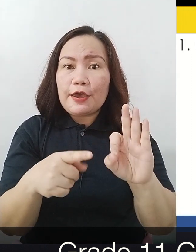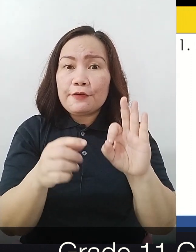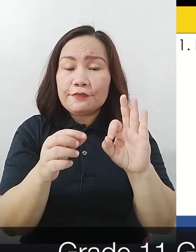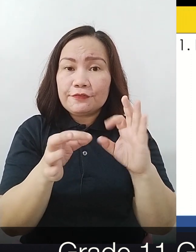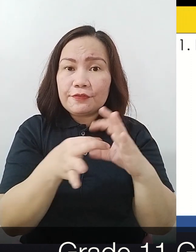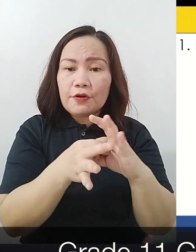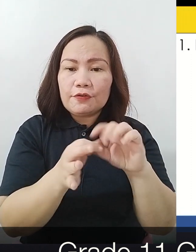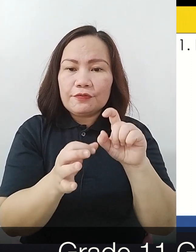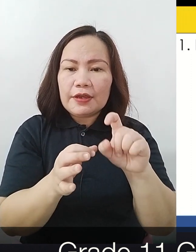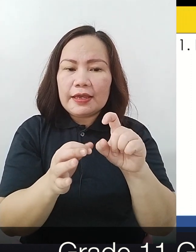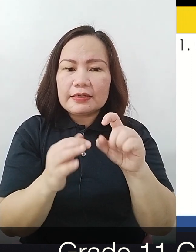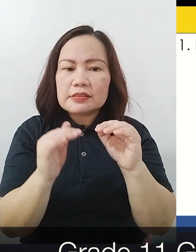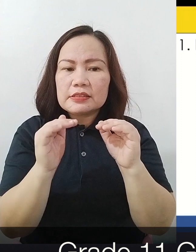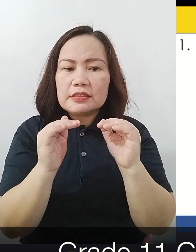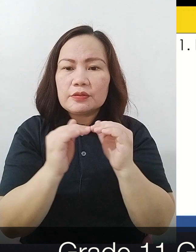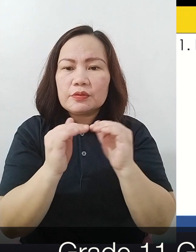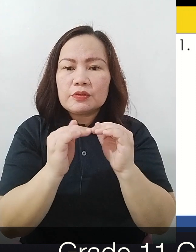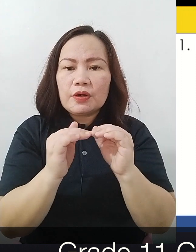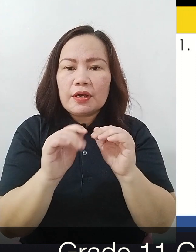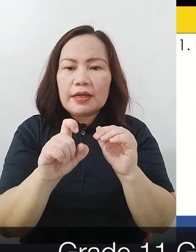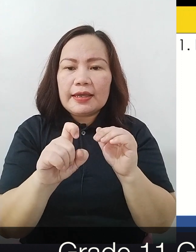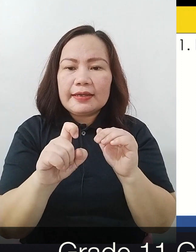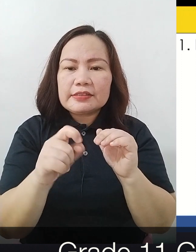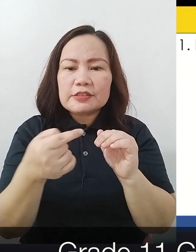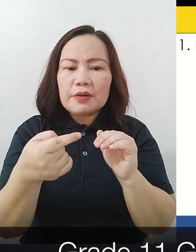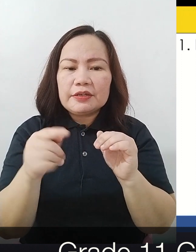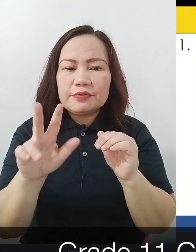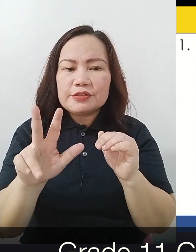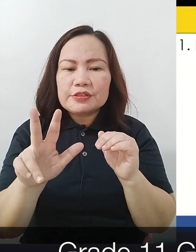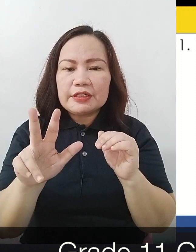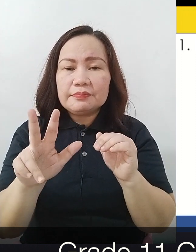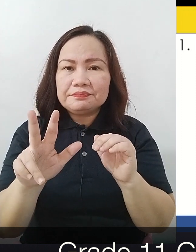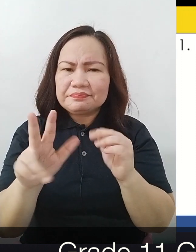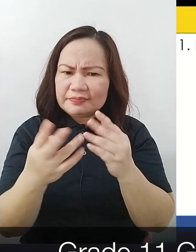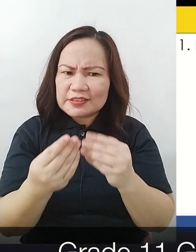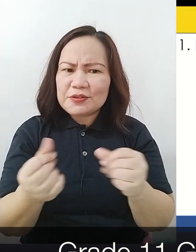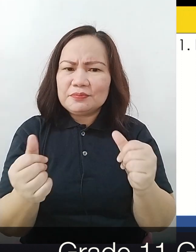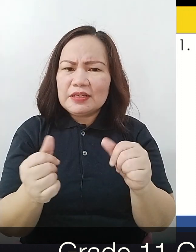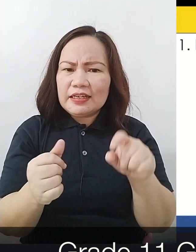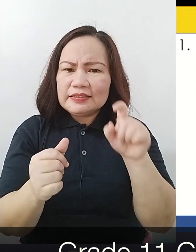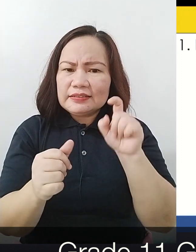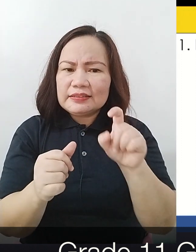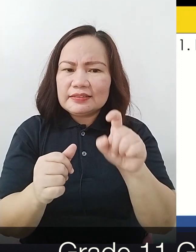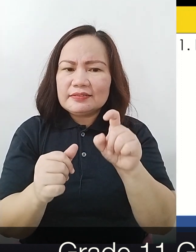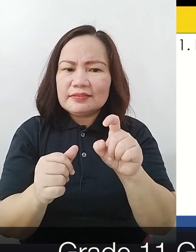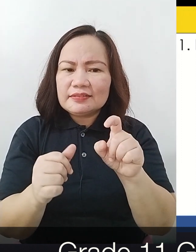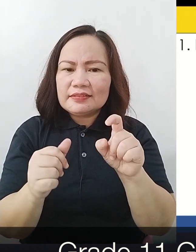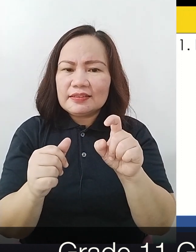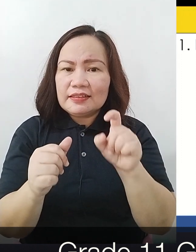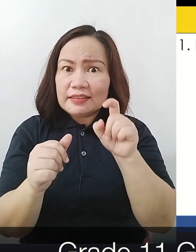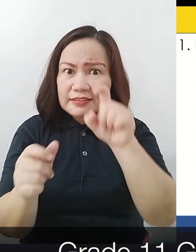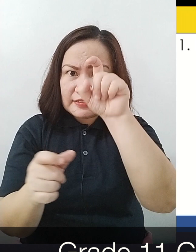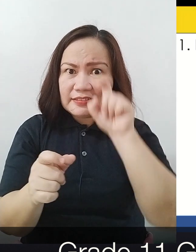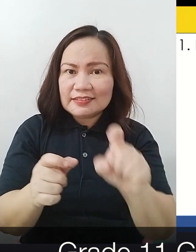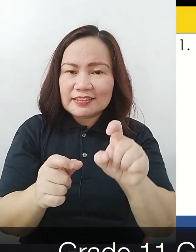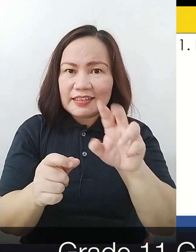x is equal to x minus 3. I'll give you 1 second. So the answer